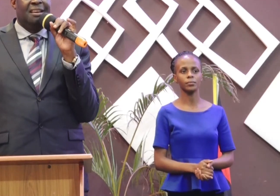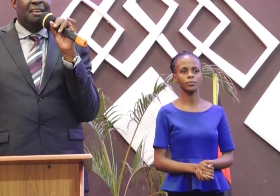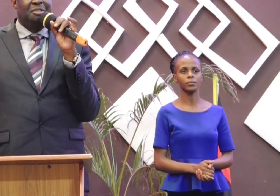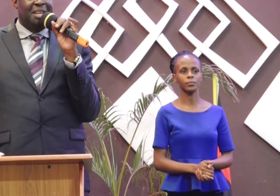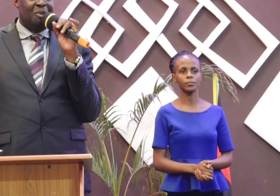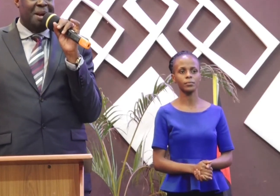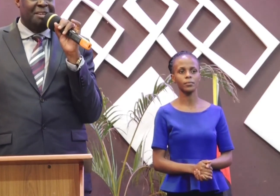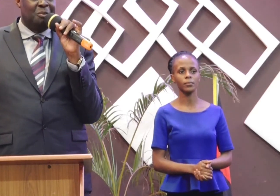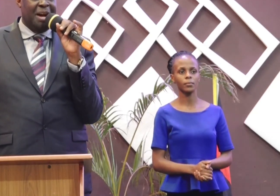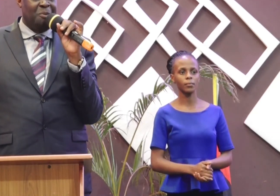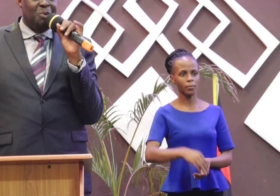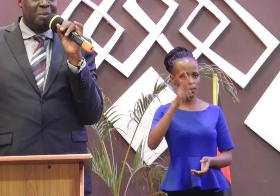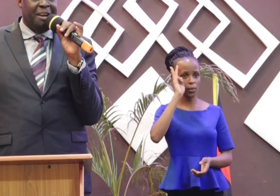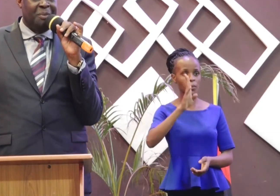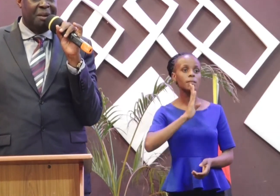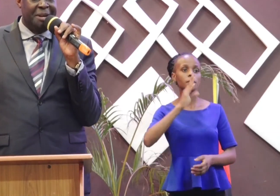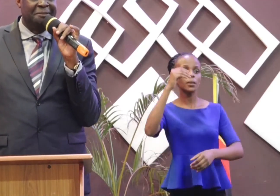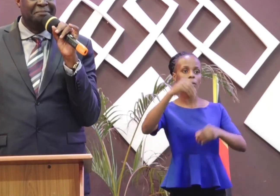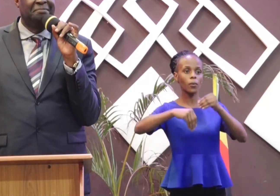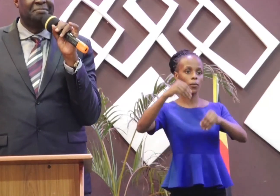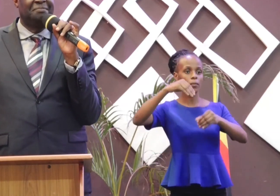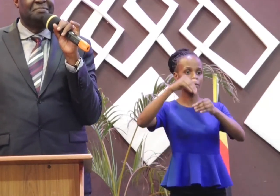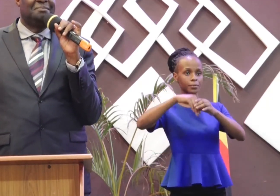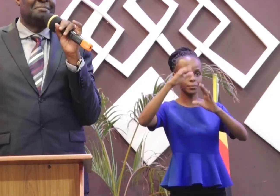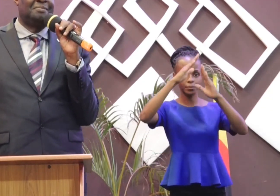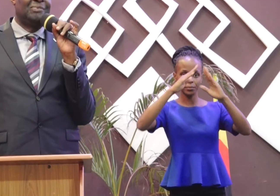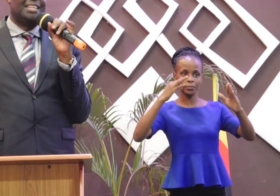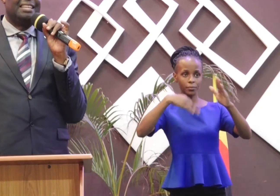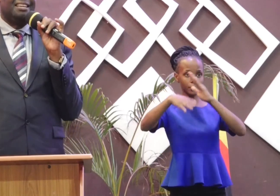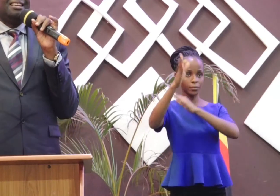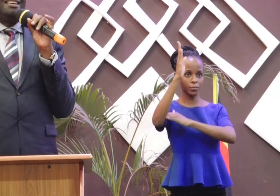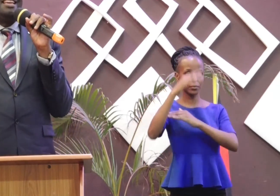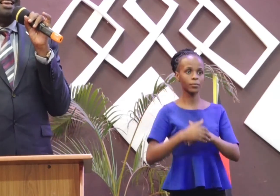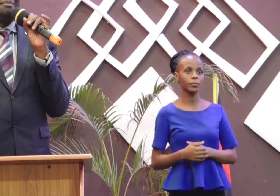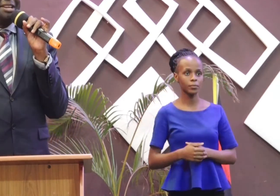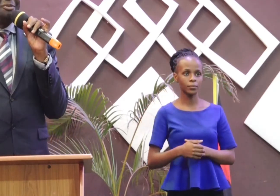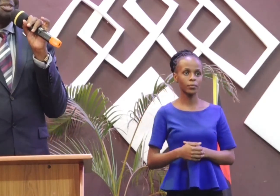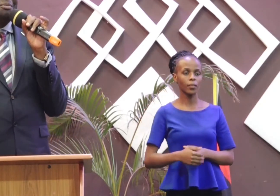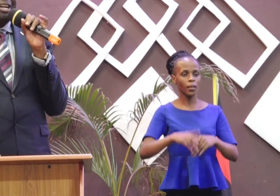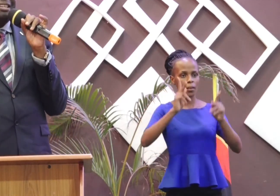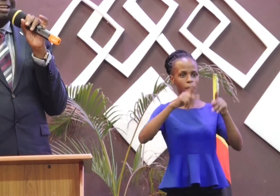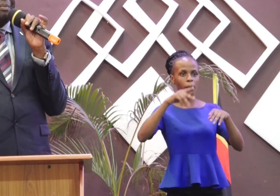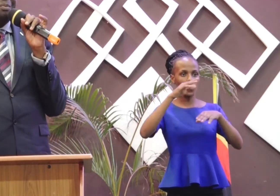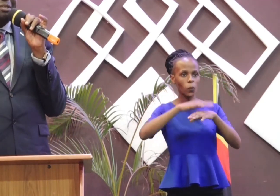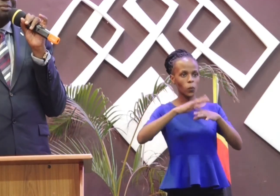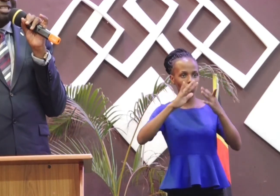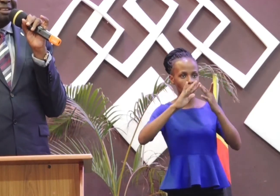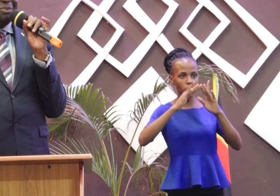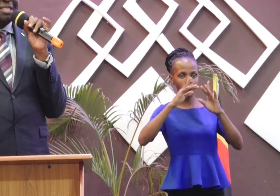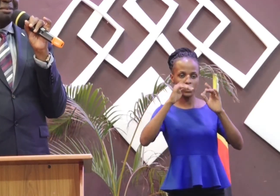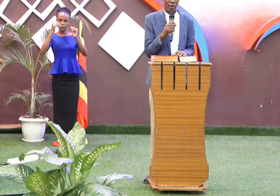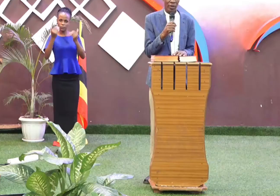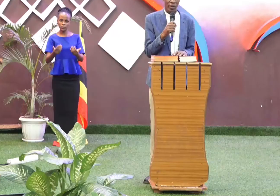services. Tugenda kubanga tuwayo mu nyumba ya Mukama. We are going to give in the house of the Lord. Abali ku mutimbagano namba